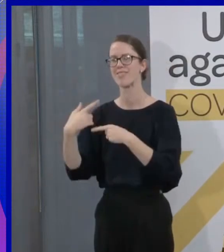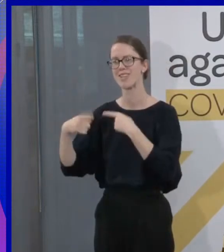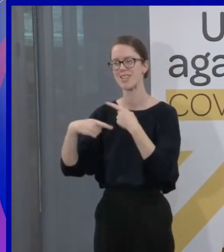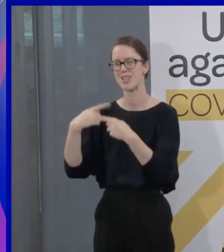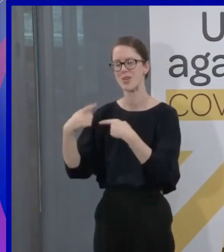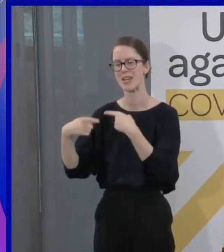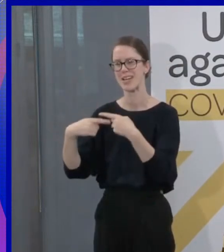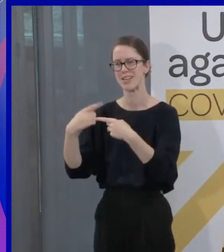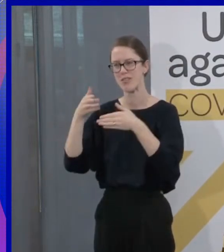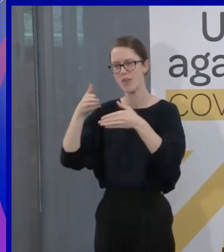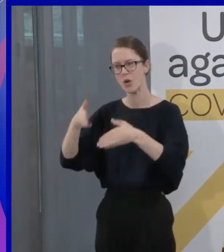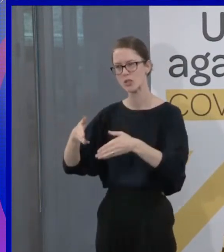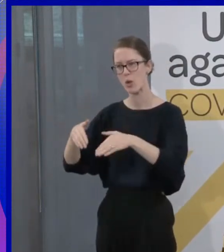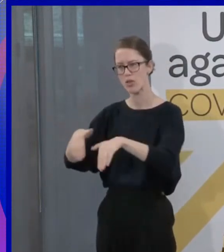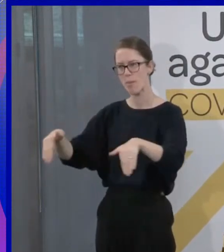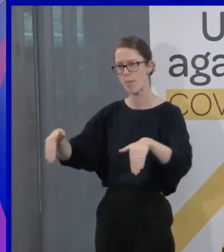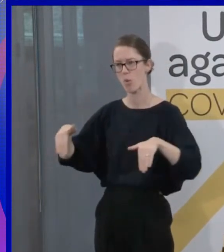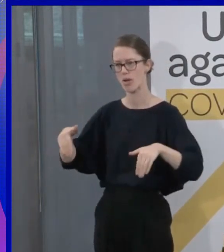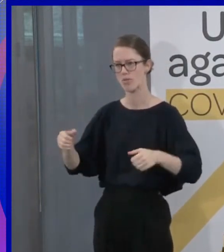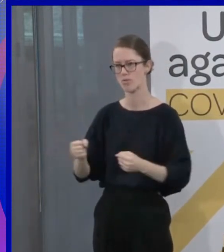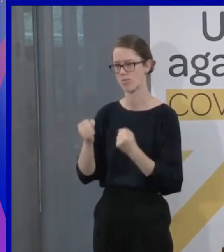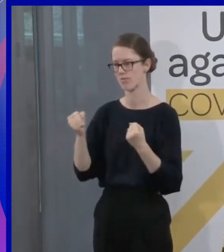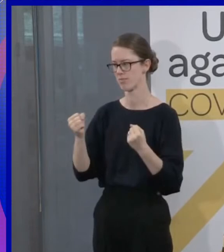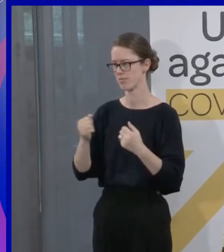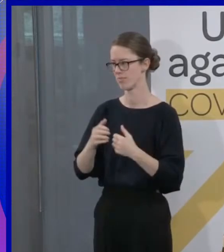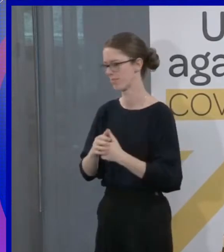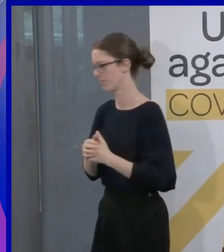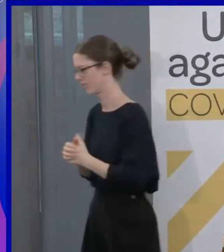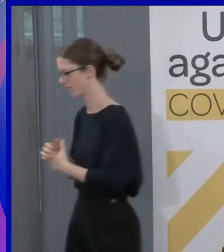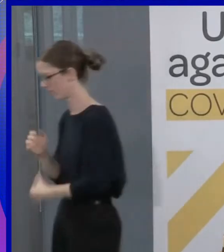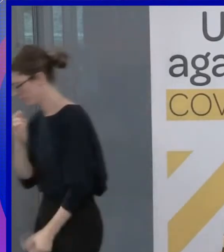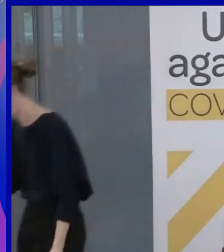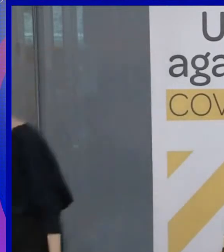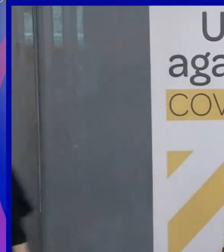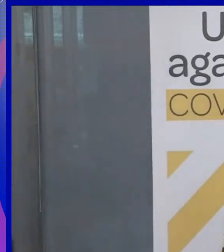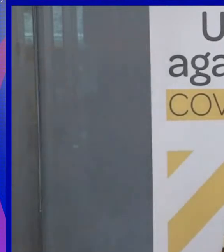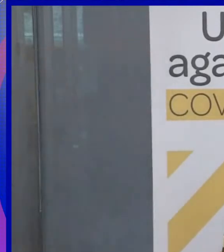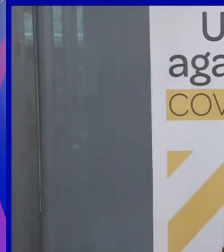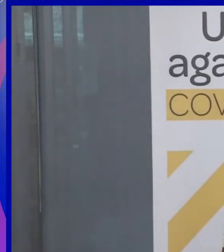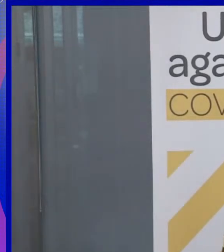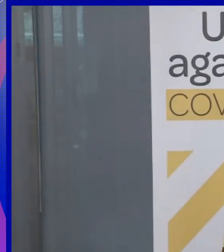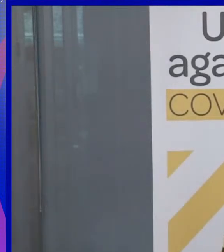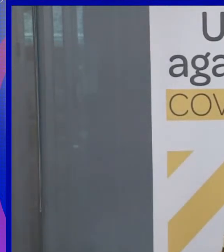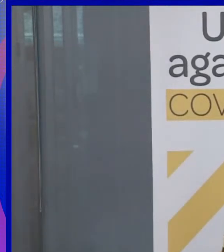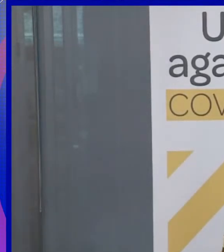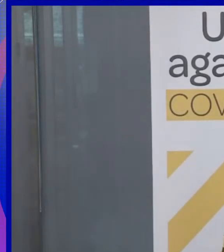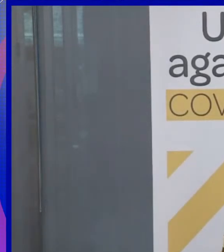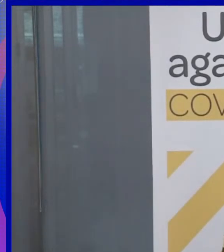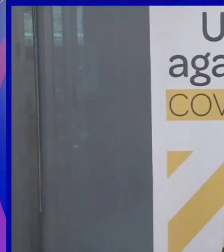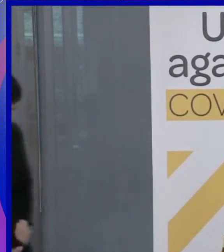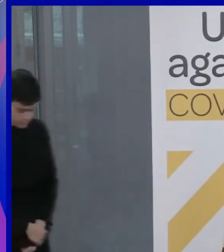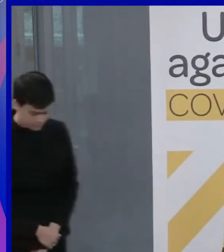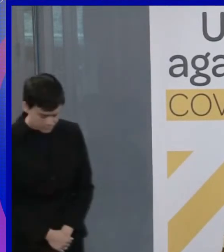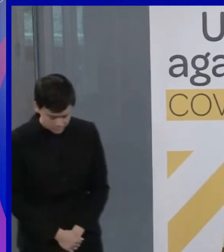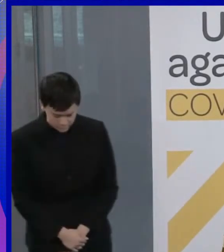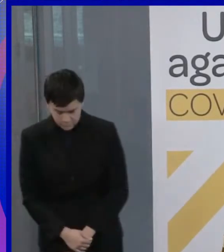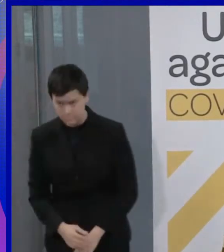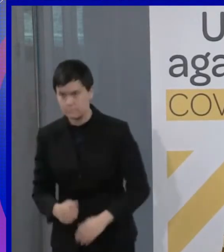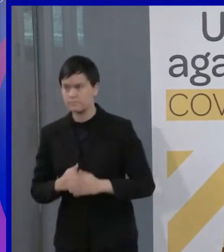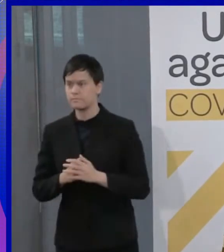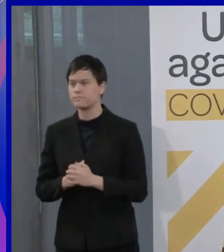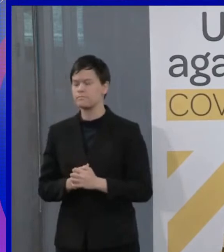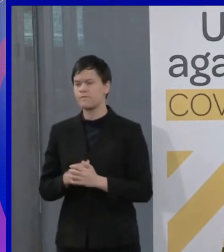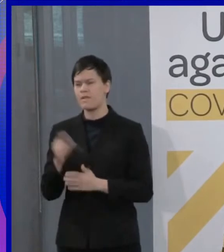to strengthen our border measures. The Minister's understanding, though, was that the policy had been rolled out as